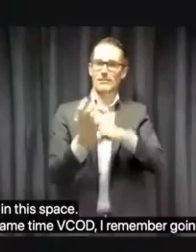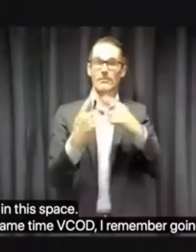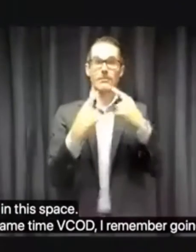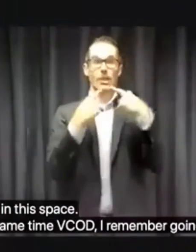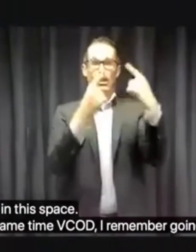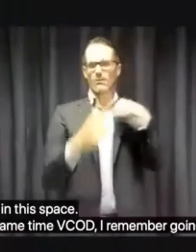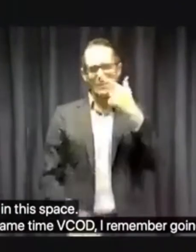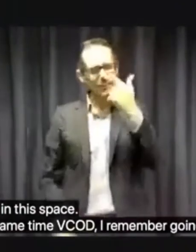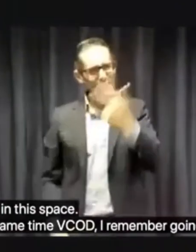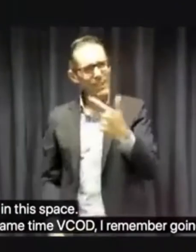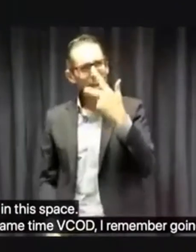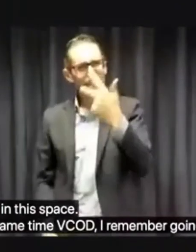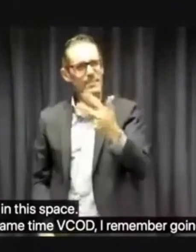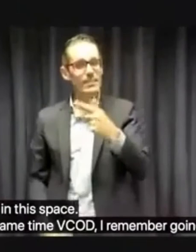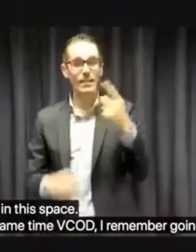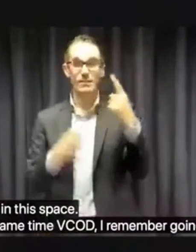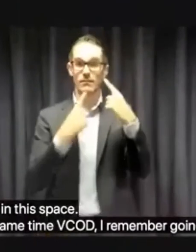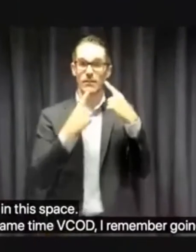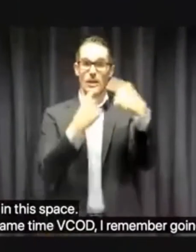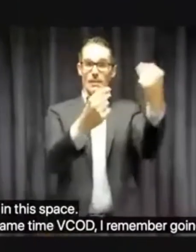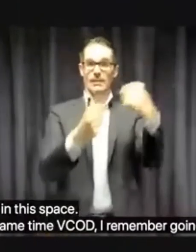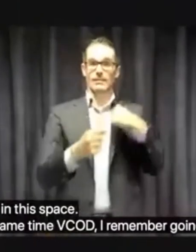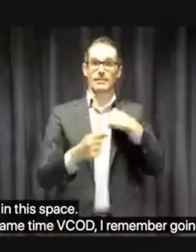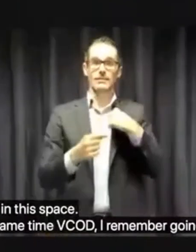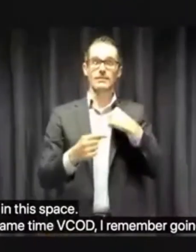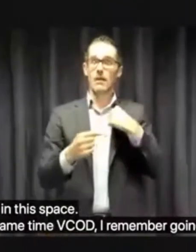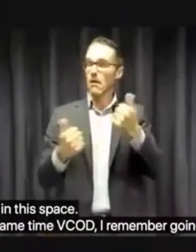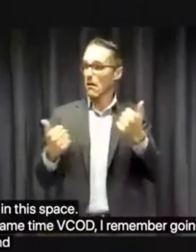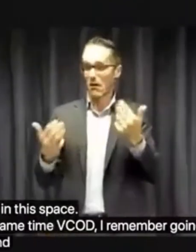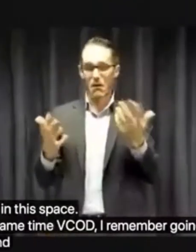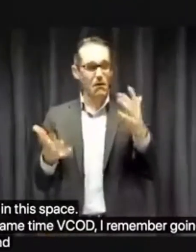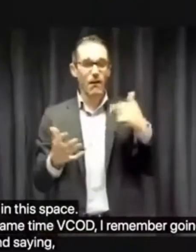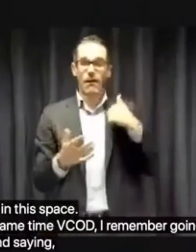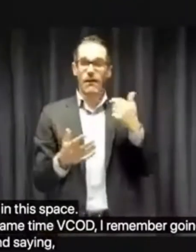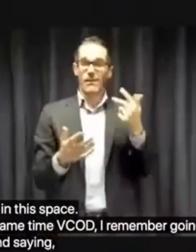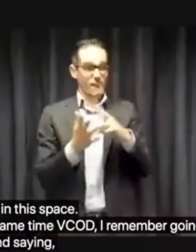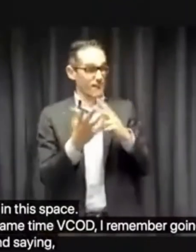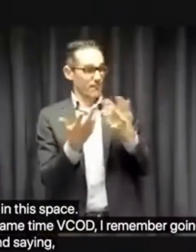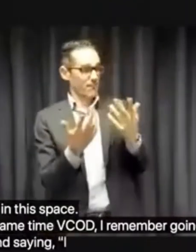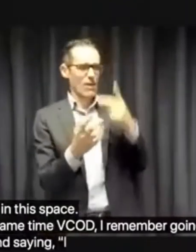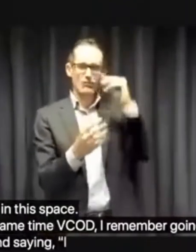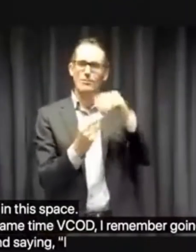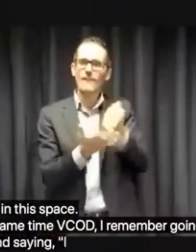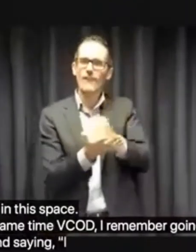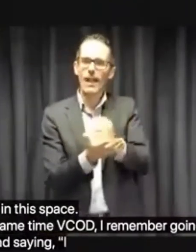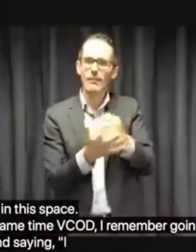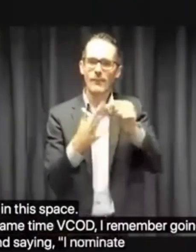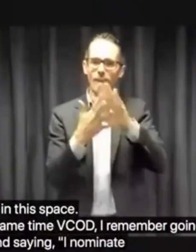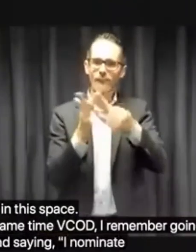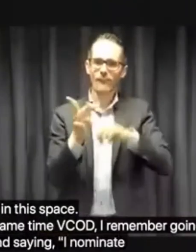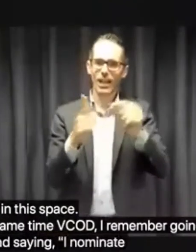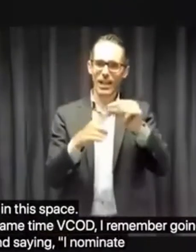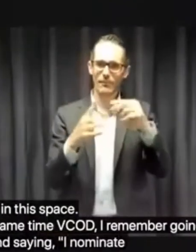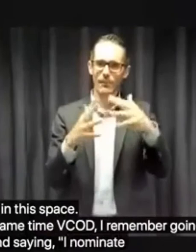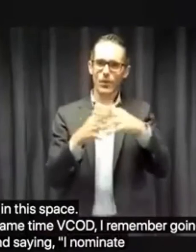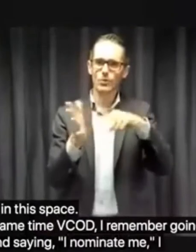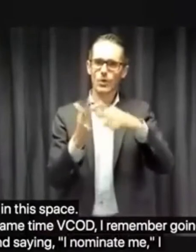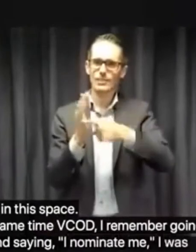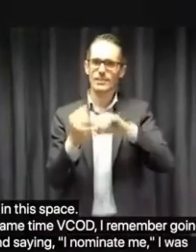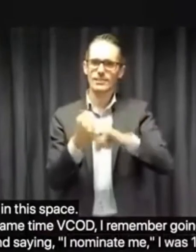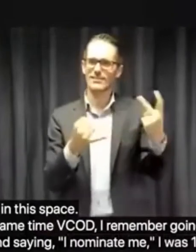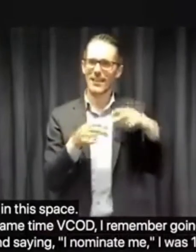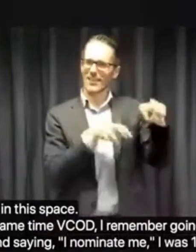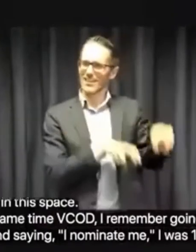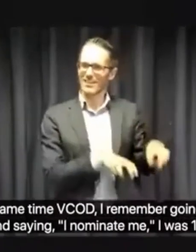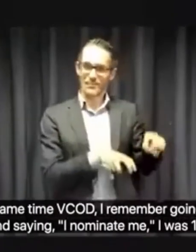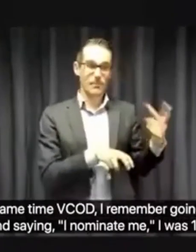remember going to an AGM, I was living 17 or 18, and someone nominated me. And I thought, oh, okay, sure. And I remember Philip